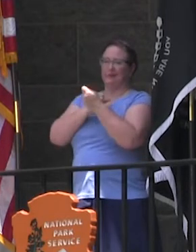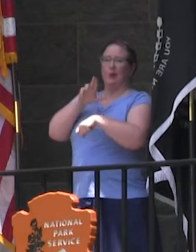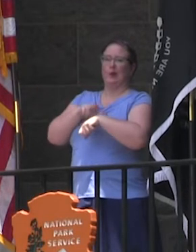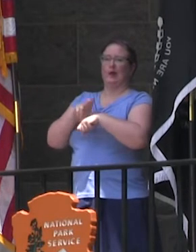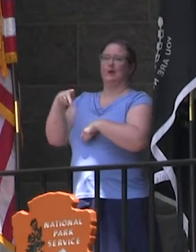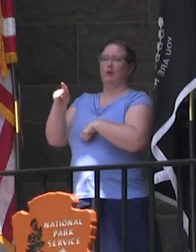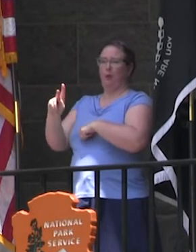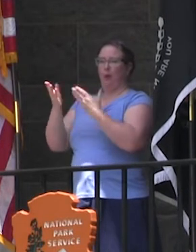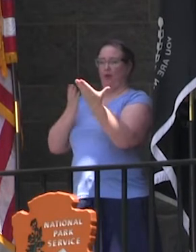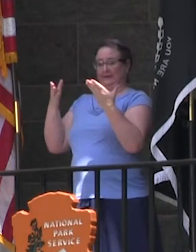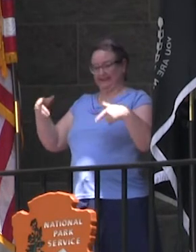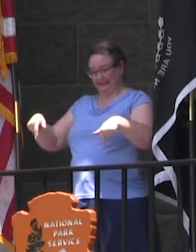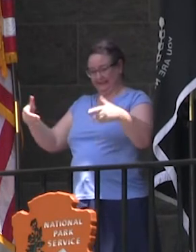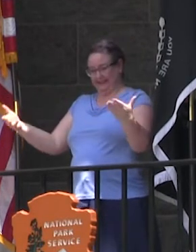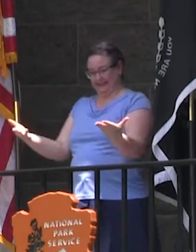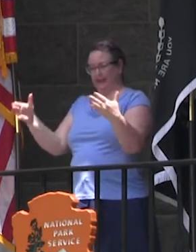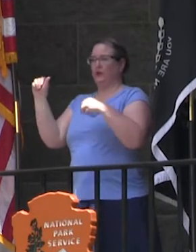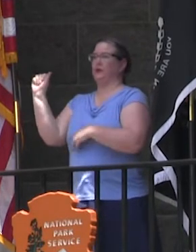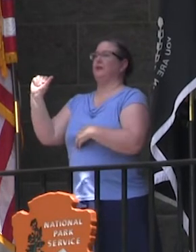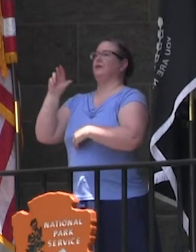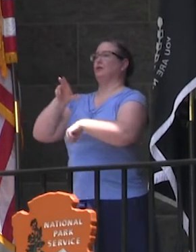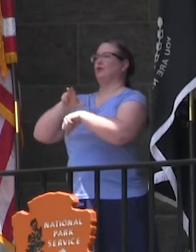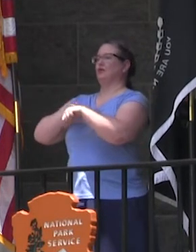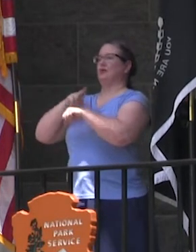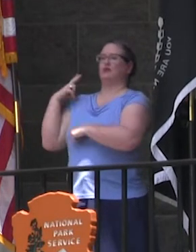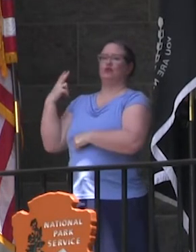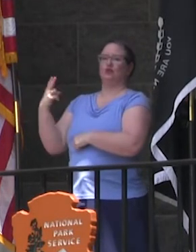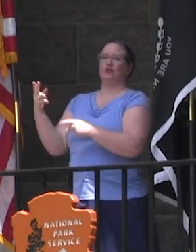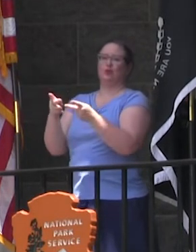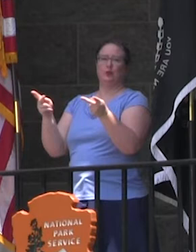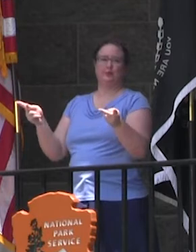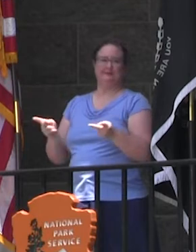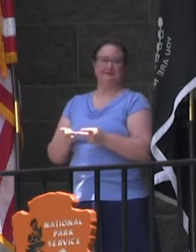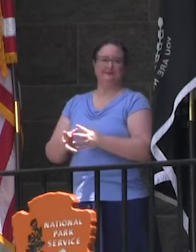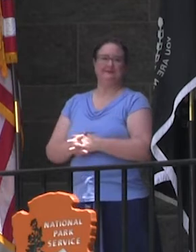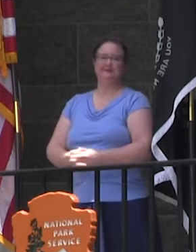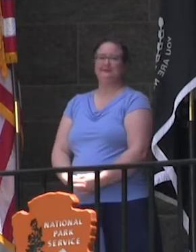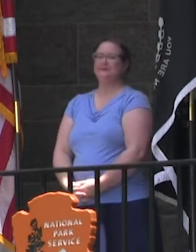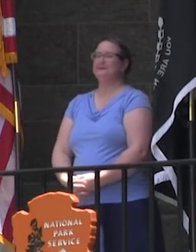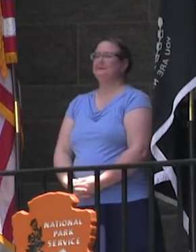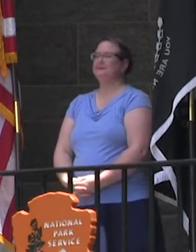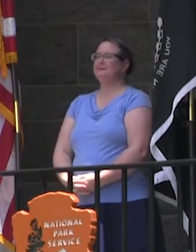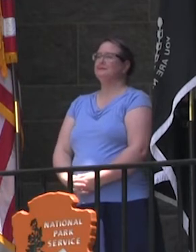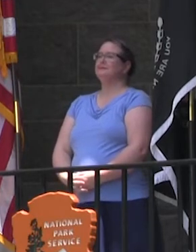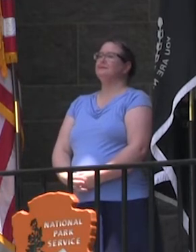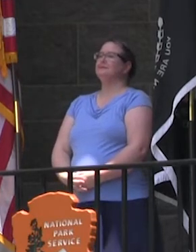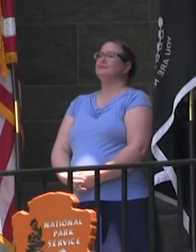Park Service here at Andersonville National Historic Site. In